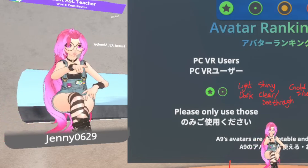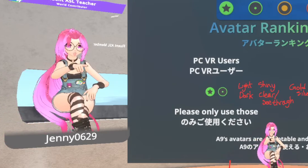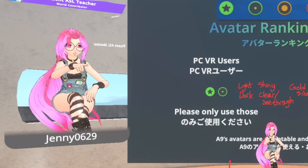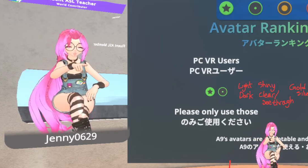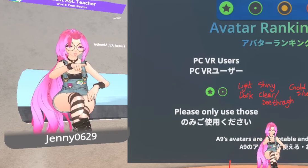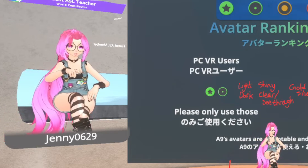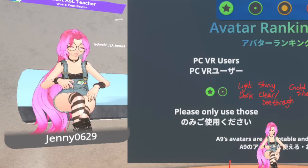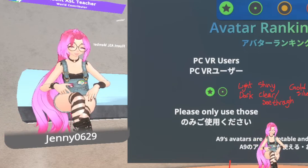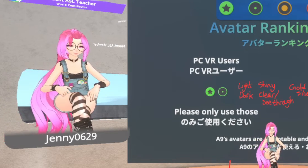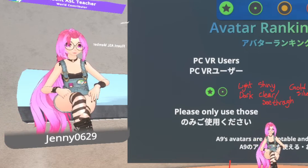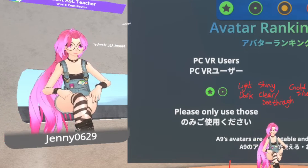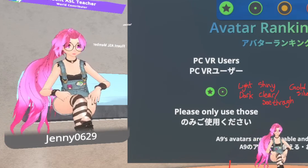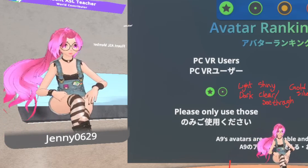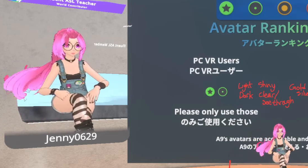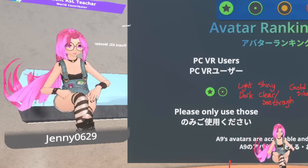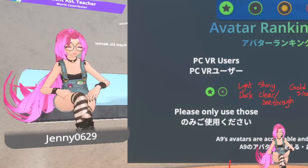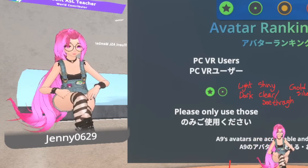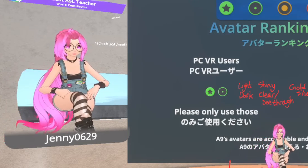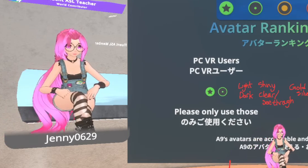Oh, sorry. Yes.